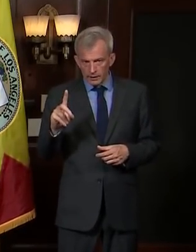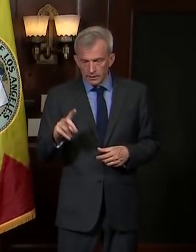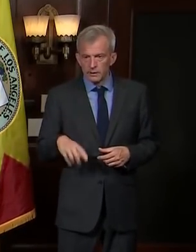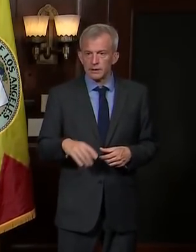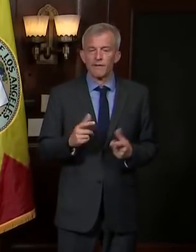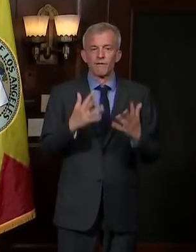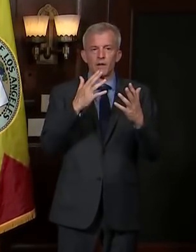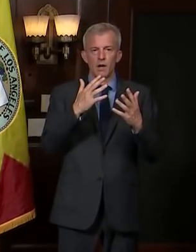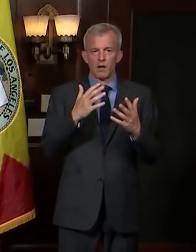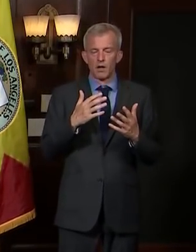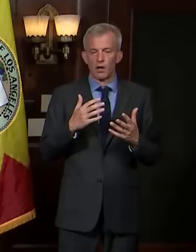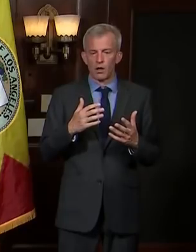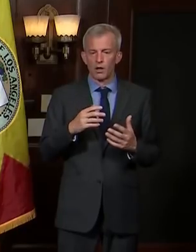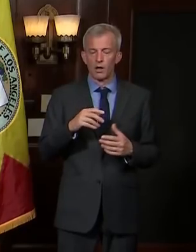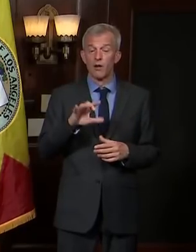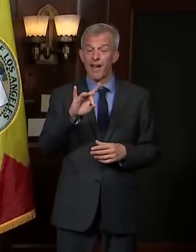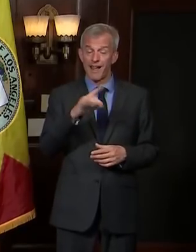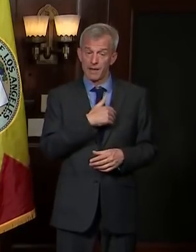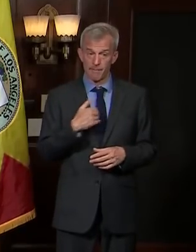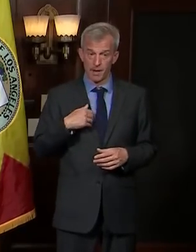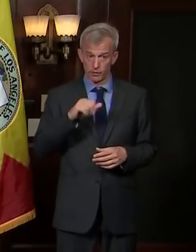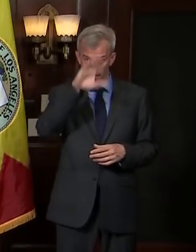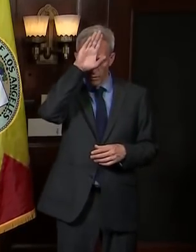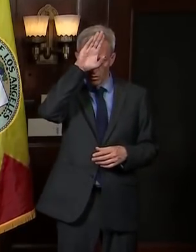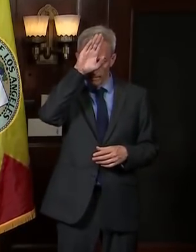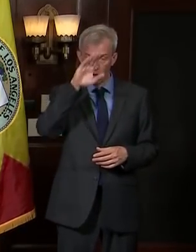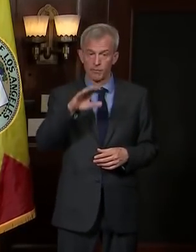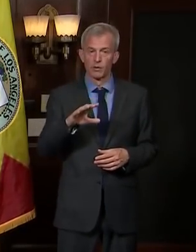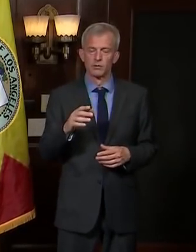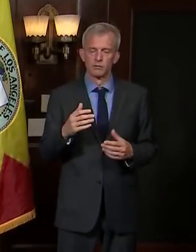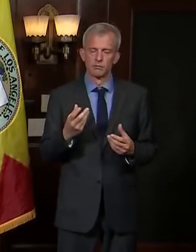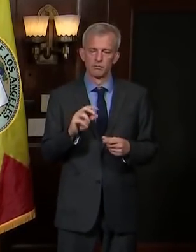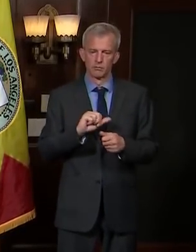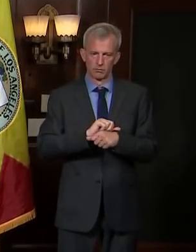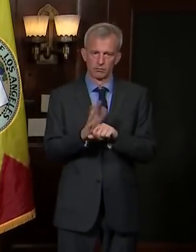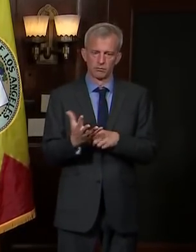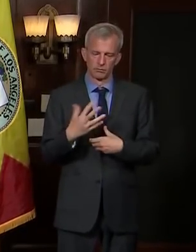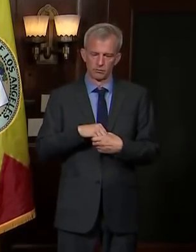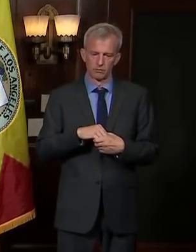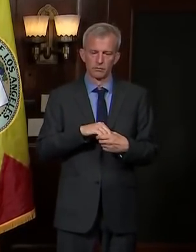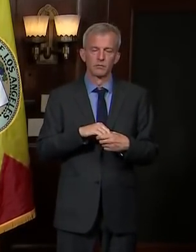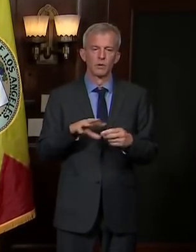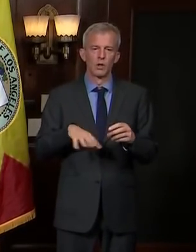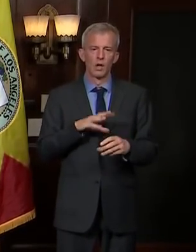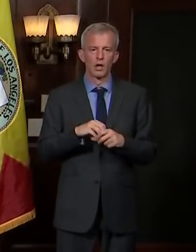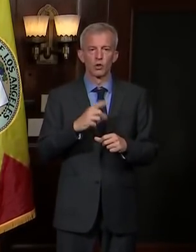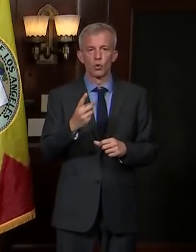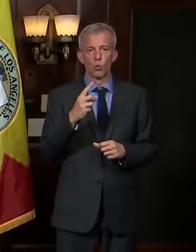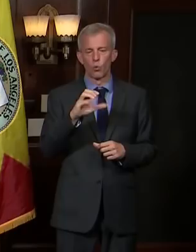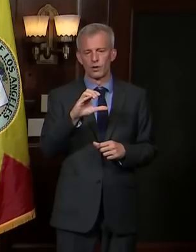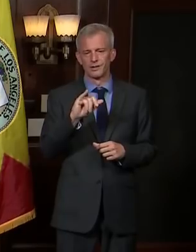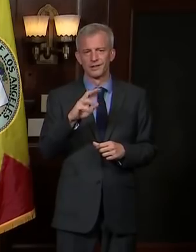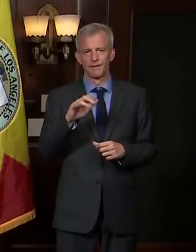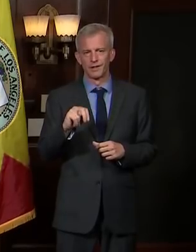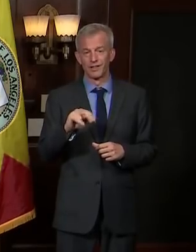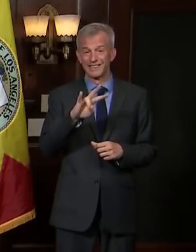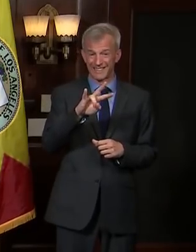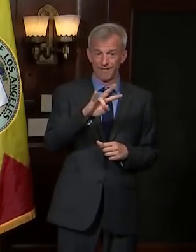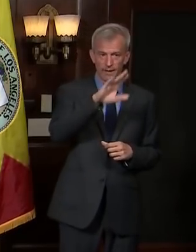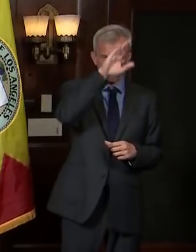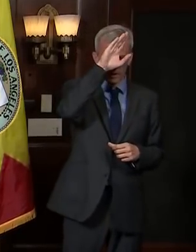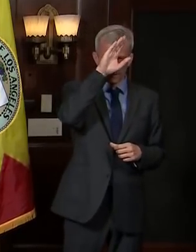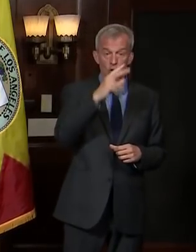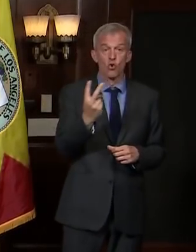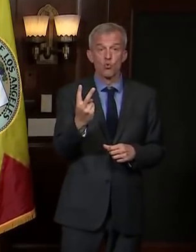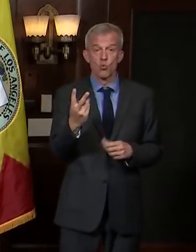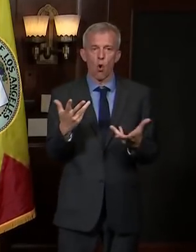numbers. We have 8 members of the fire department who have tested positive, including 1 civilian, 7 firefighters. 2 of those are already